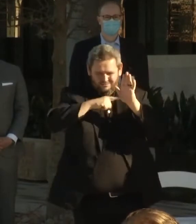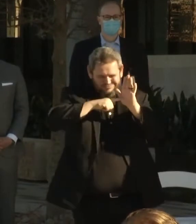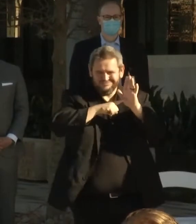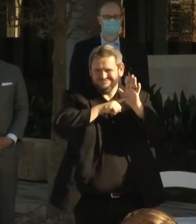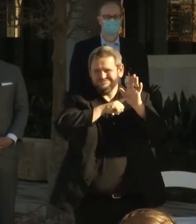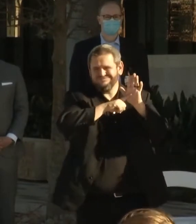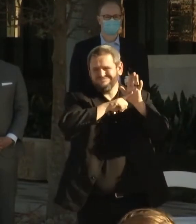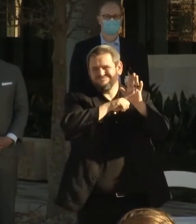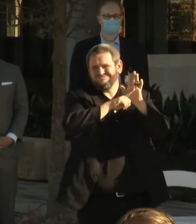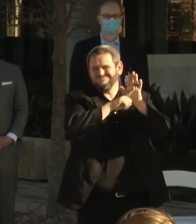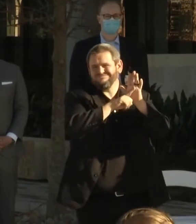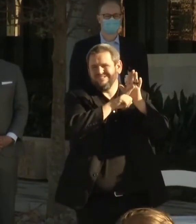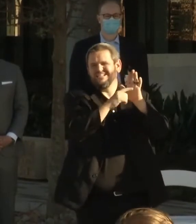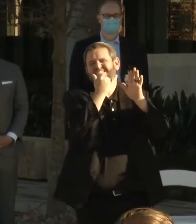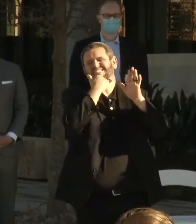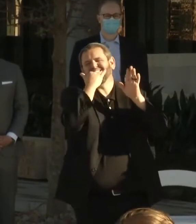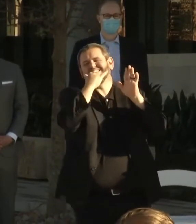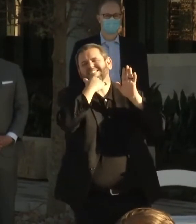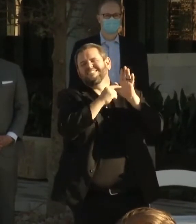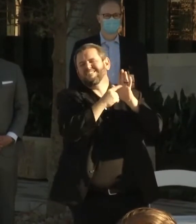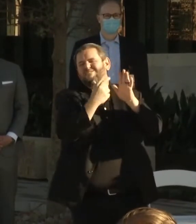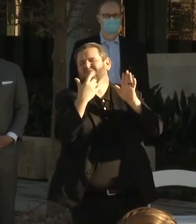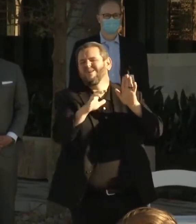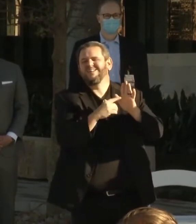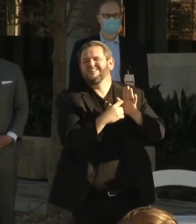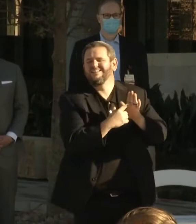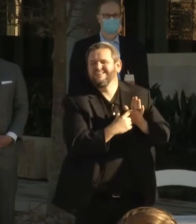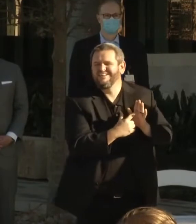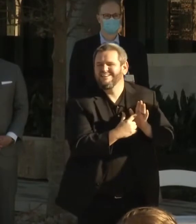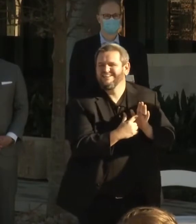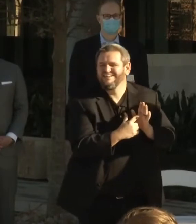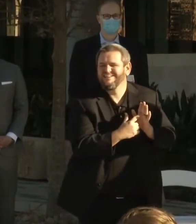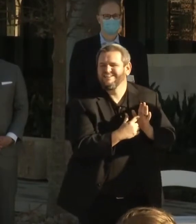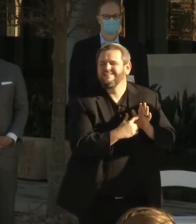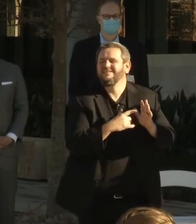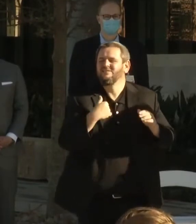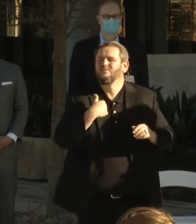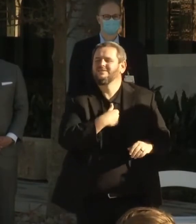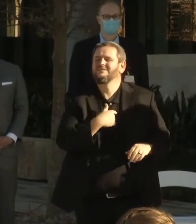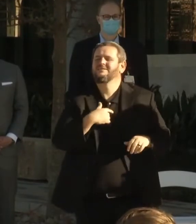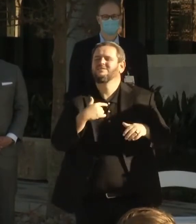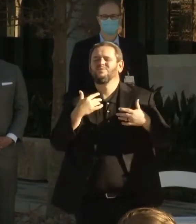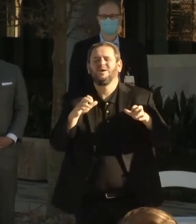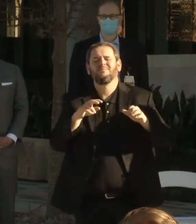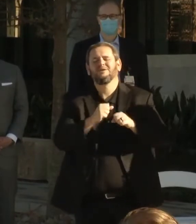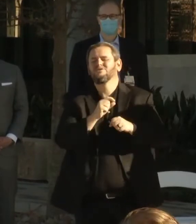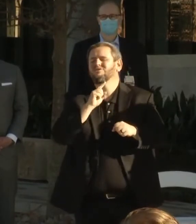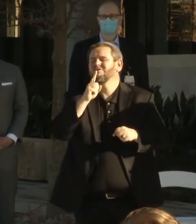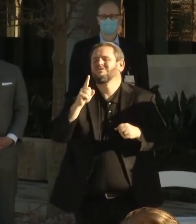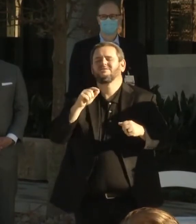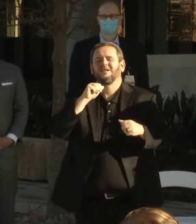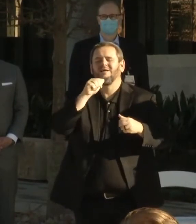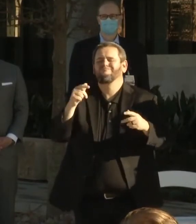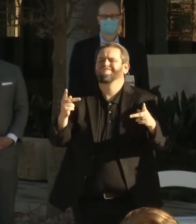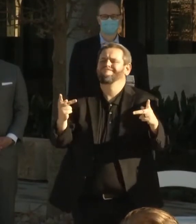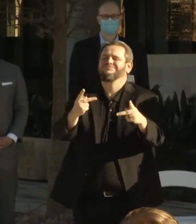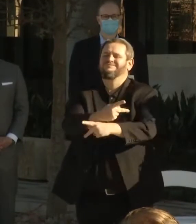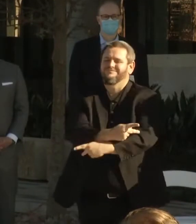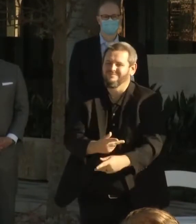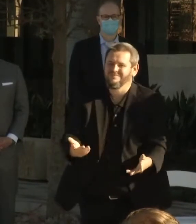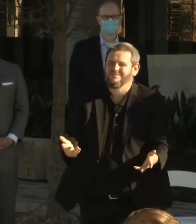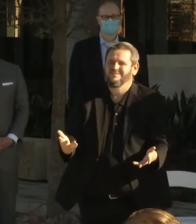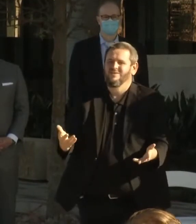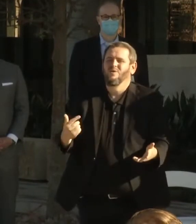us is very scary, that at some point we may get to that. We're not there. We're continuing to manage it on an hour-to-hour